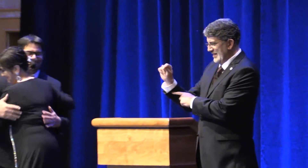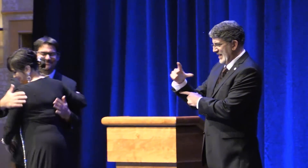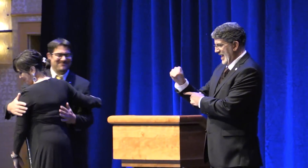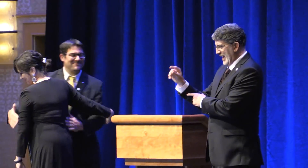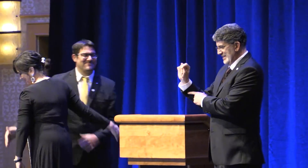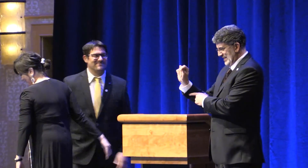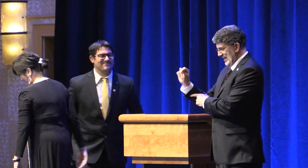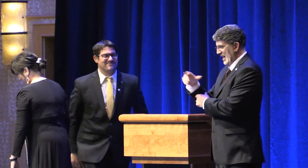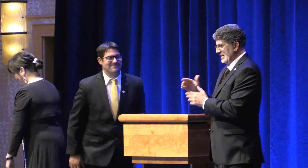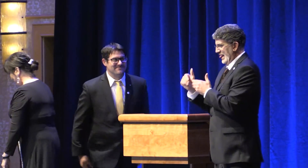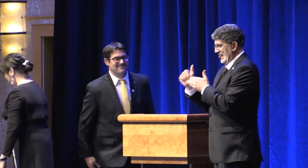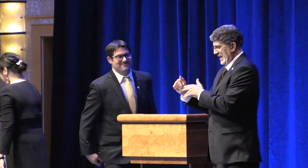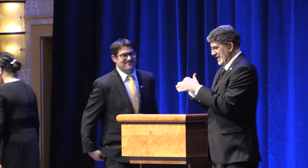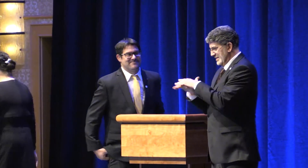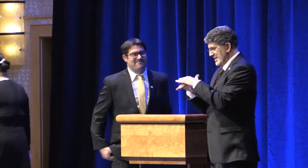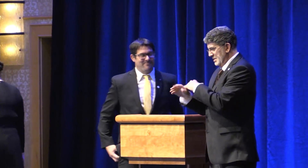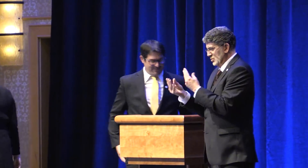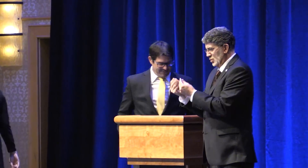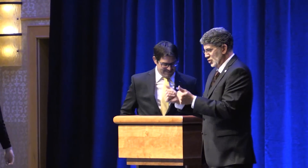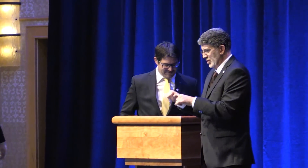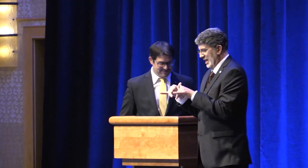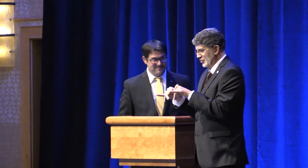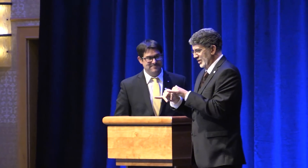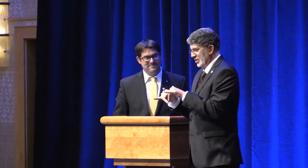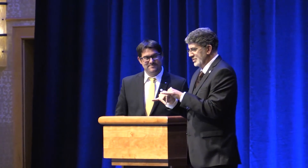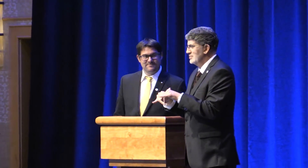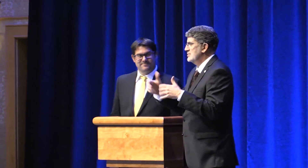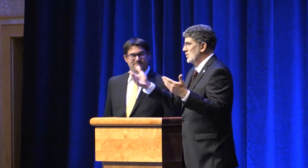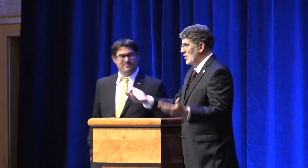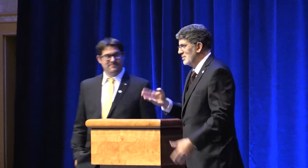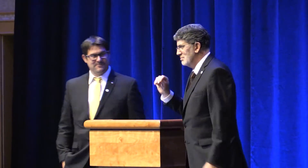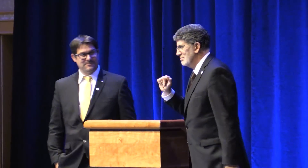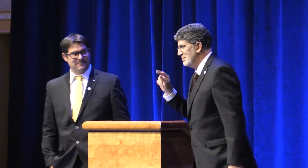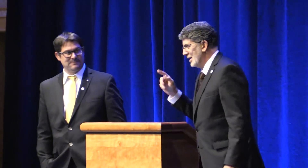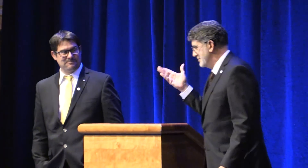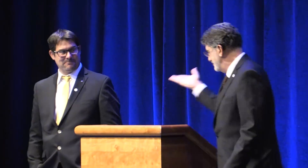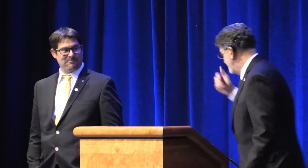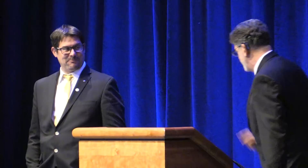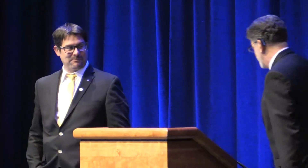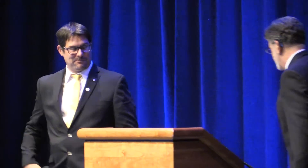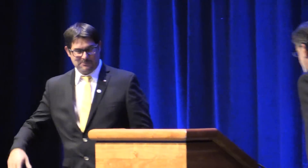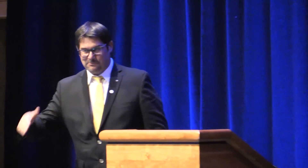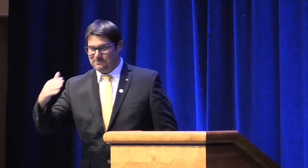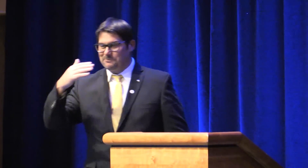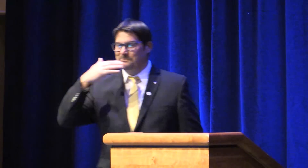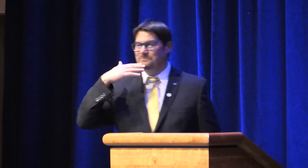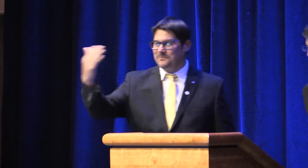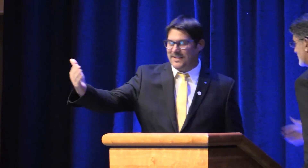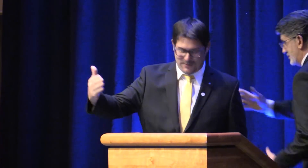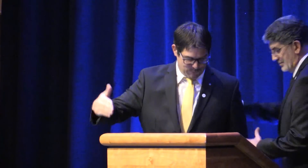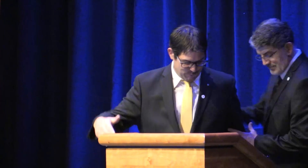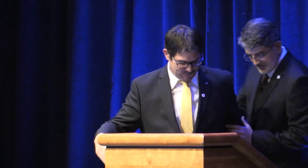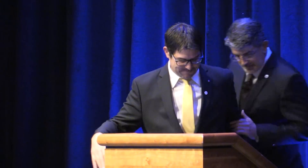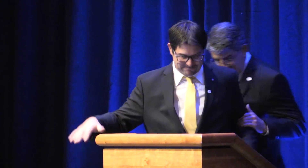He's also with AT&T, and he is the lead accessibility engineer. Welcome,